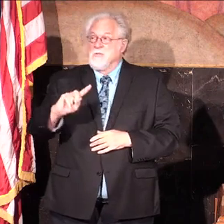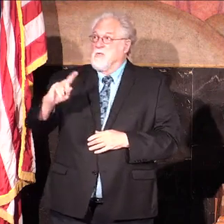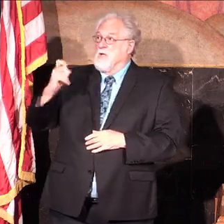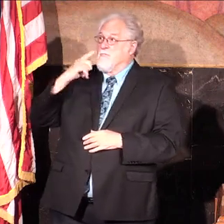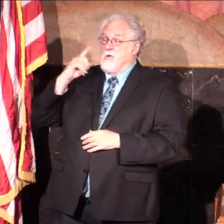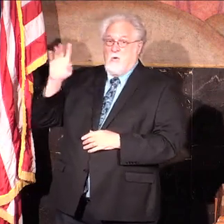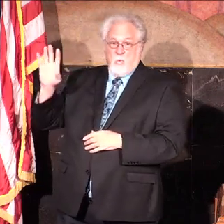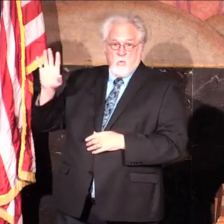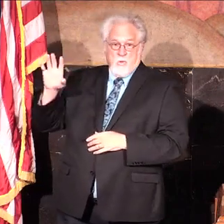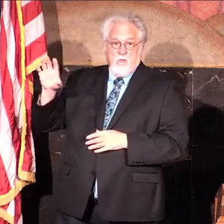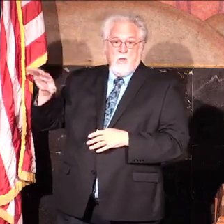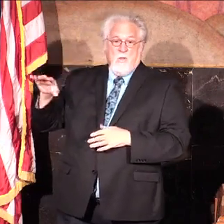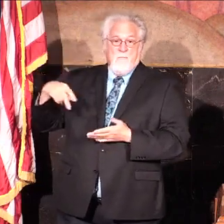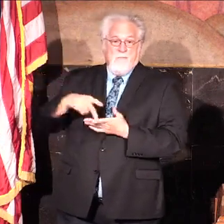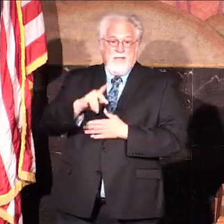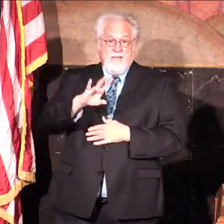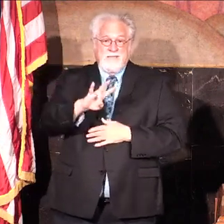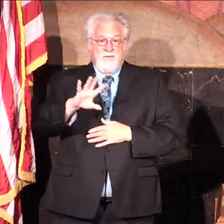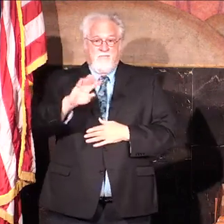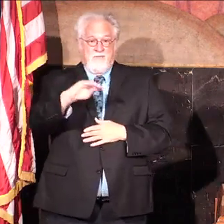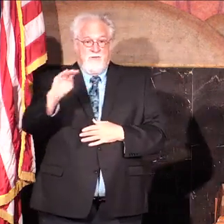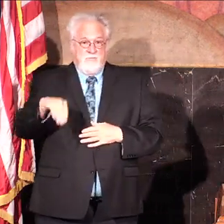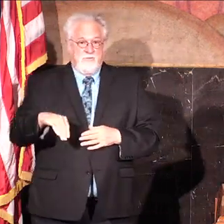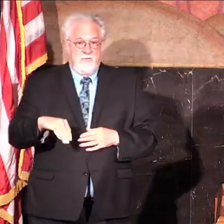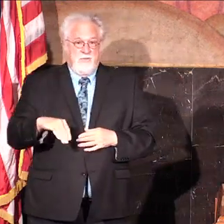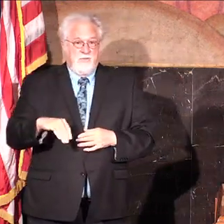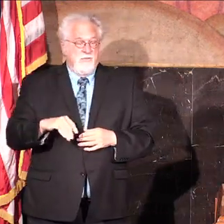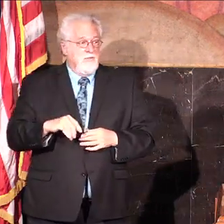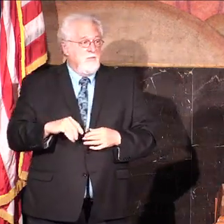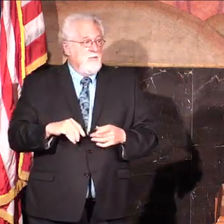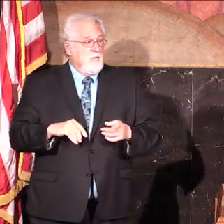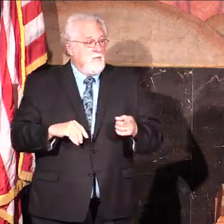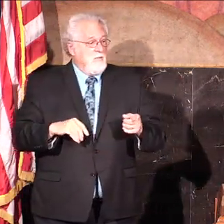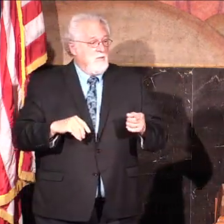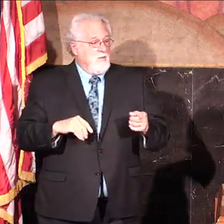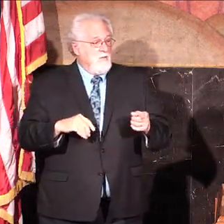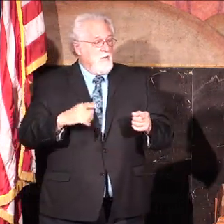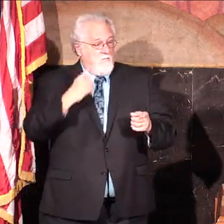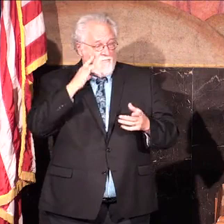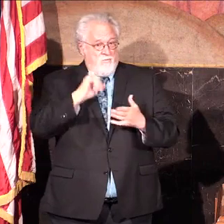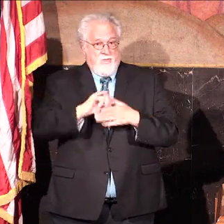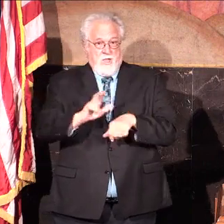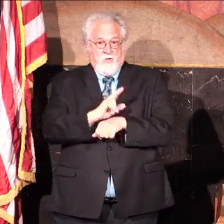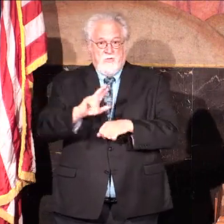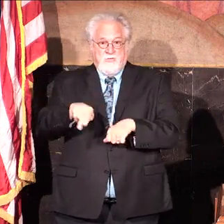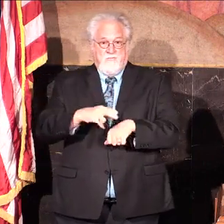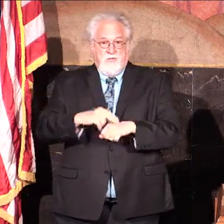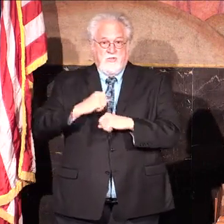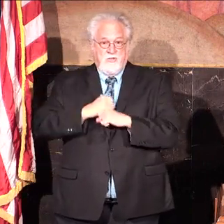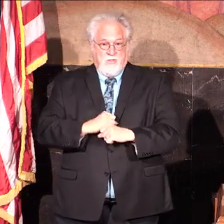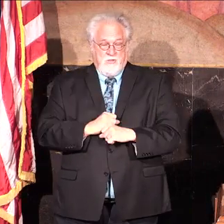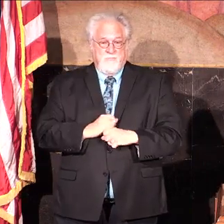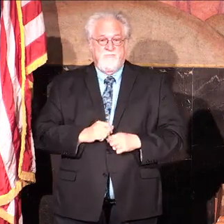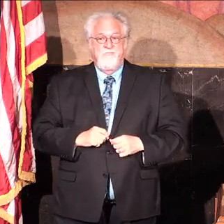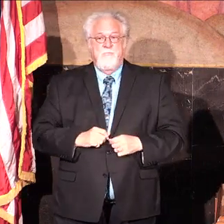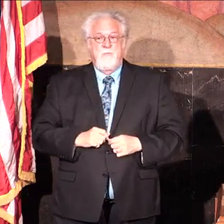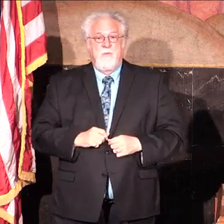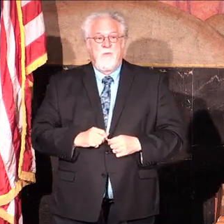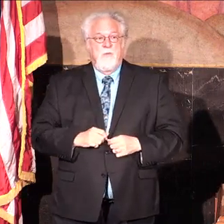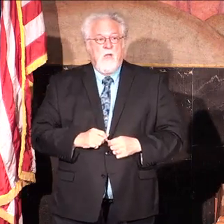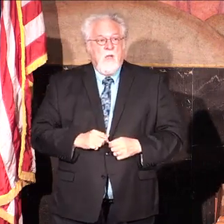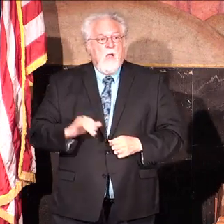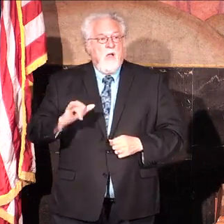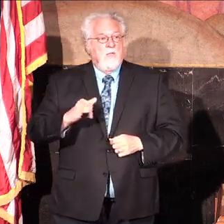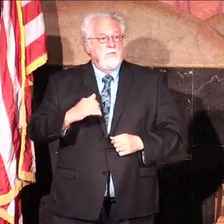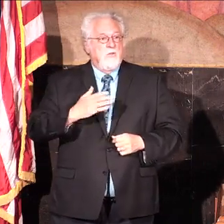will pick up 75% of the cost of the use of the National Guard. I am